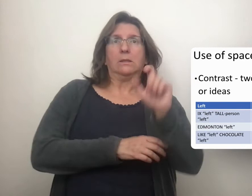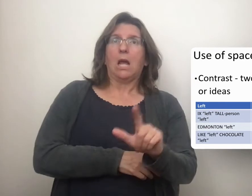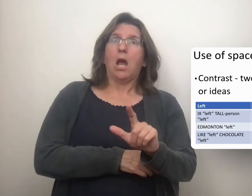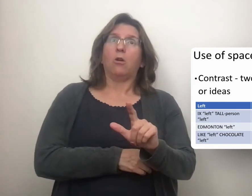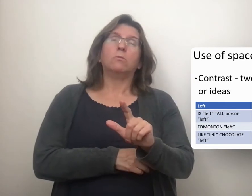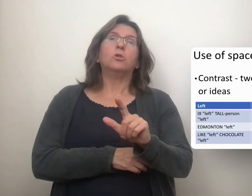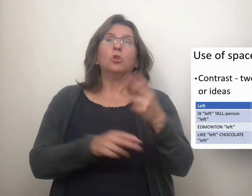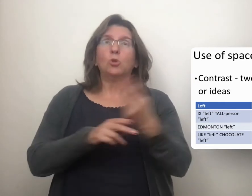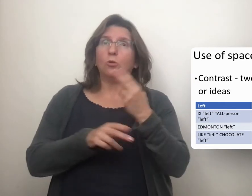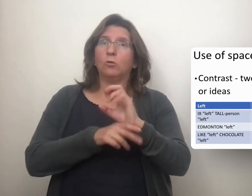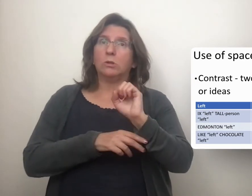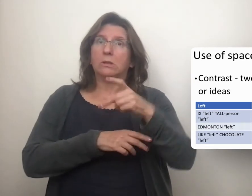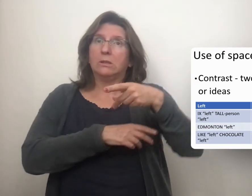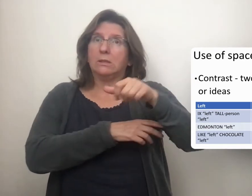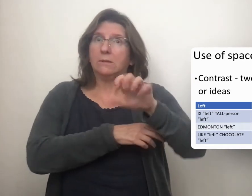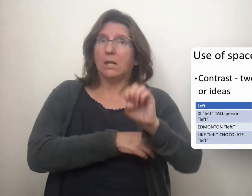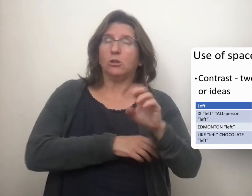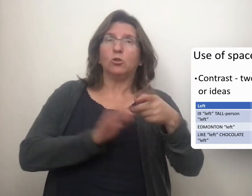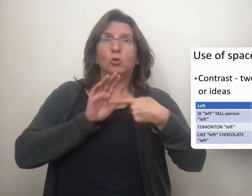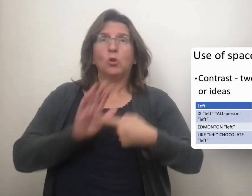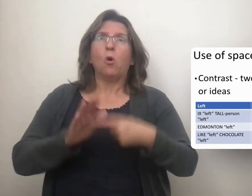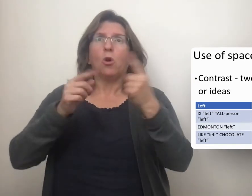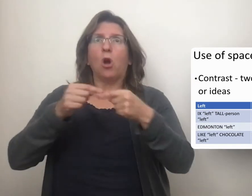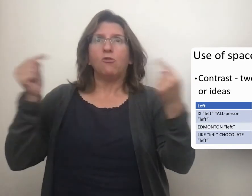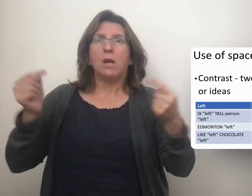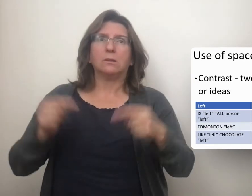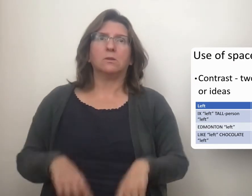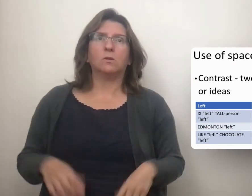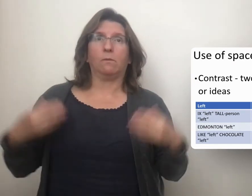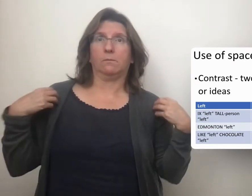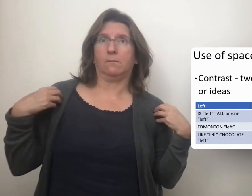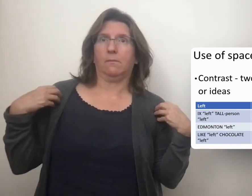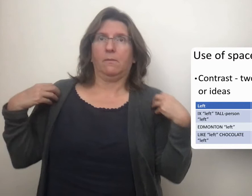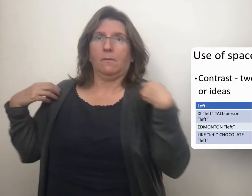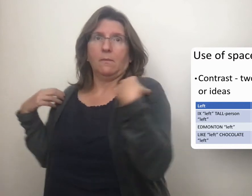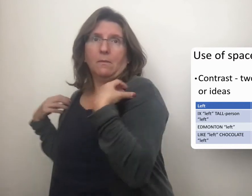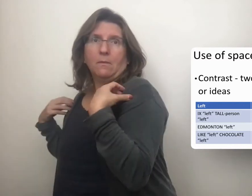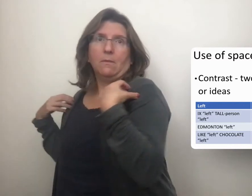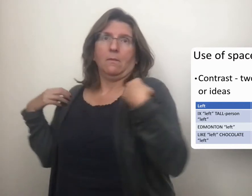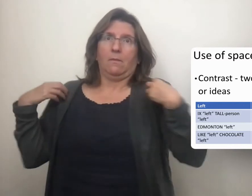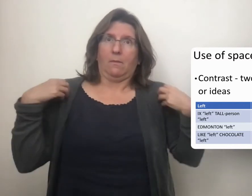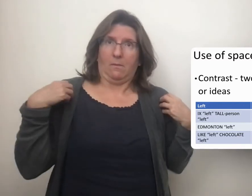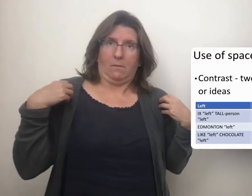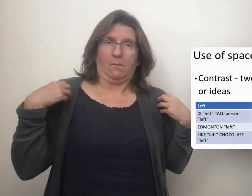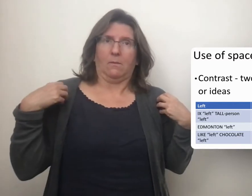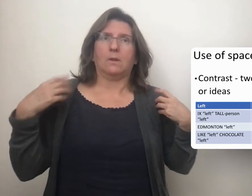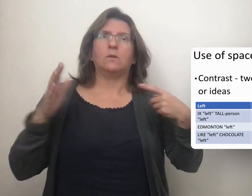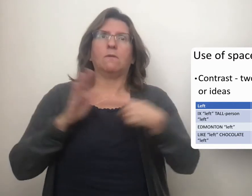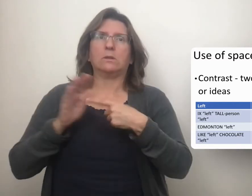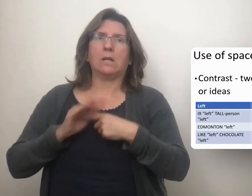Space can be used to show the linguistic function of contrasting. By shifting the shoulders, focus changes between